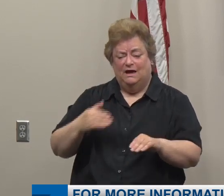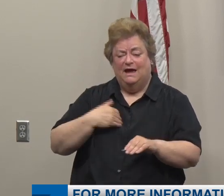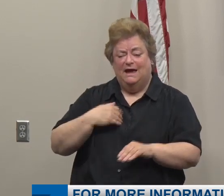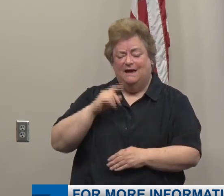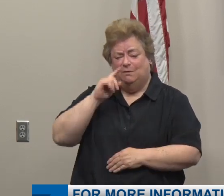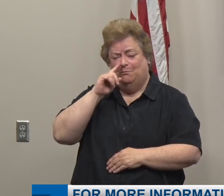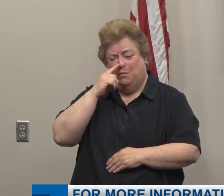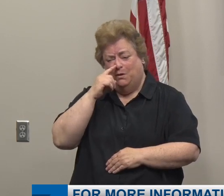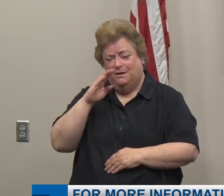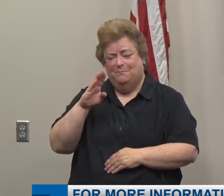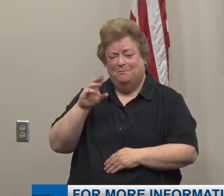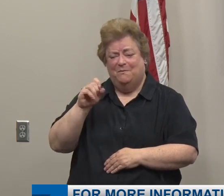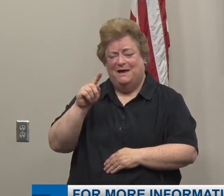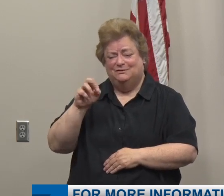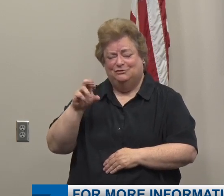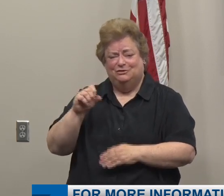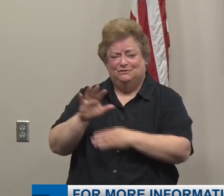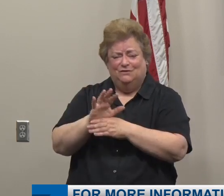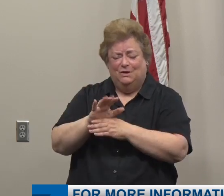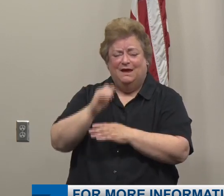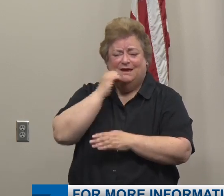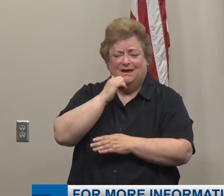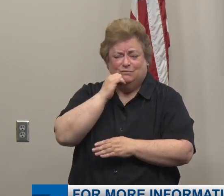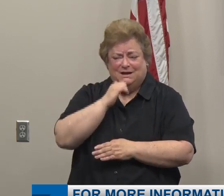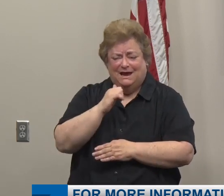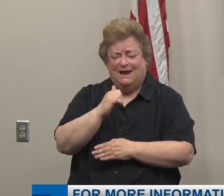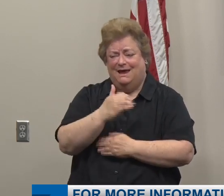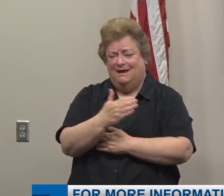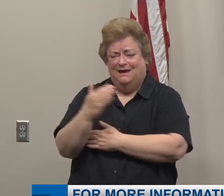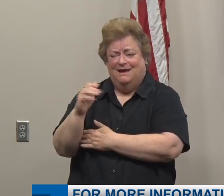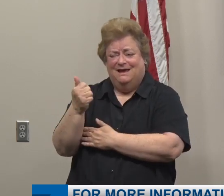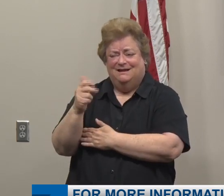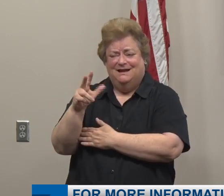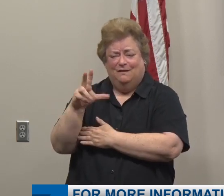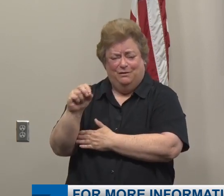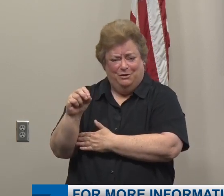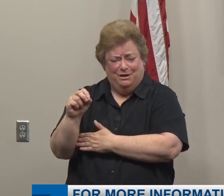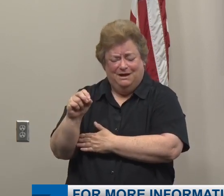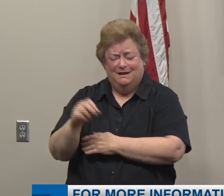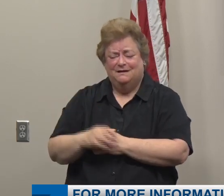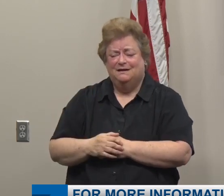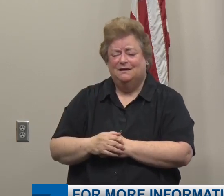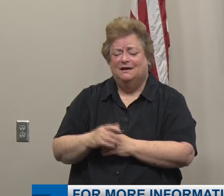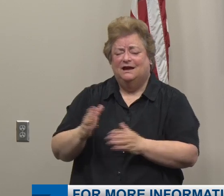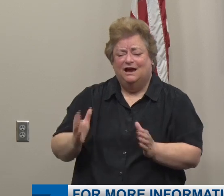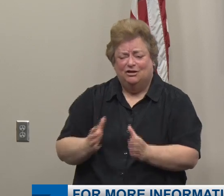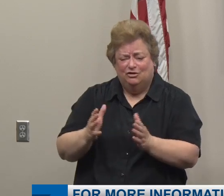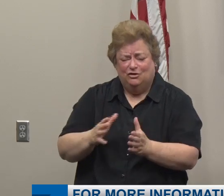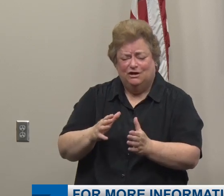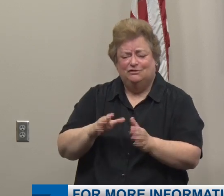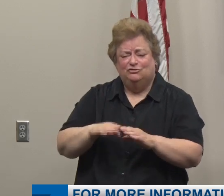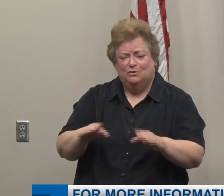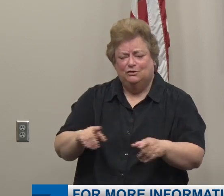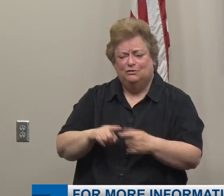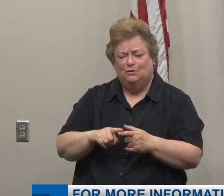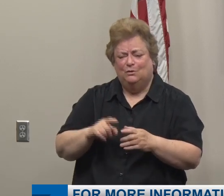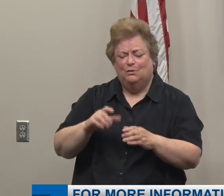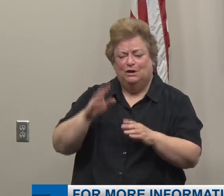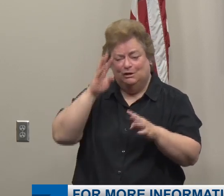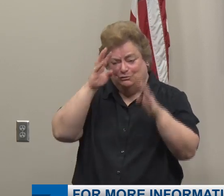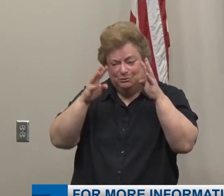Buster's videos on Facebook every day at 10:30 a.m. these videos encourage children to create discover and learn